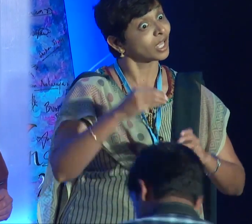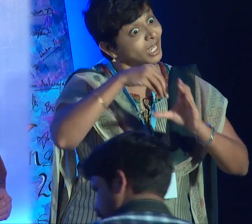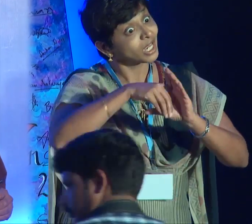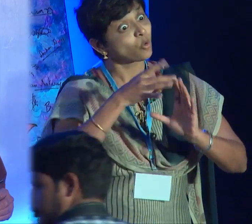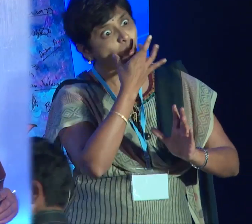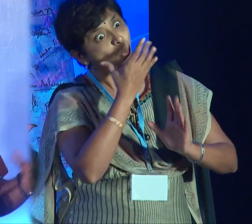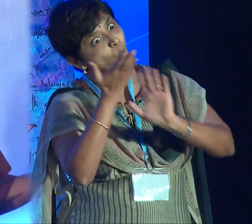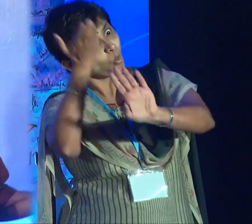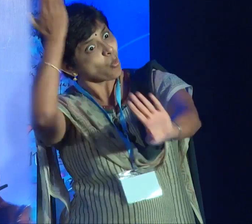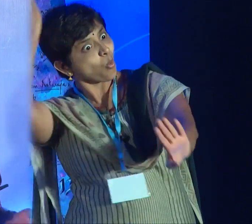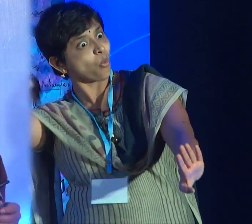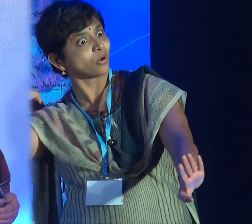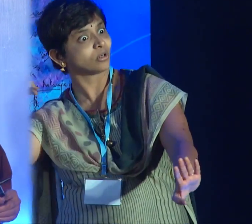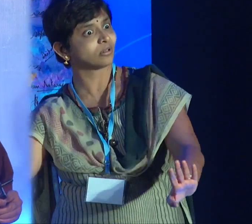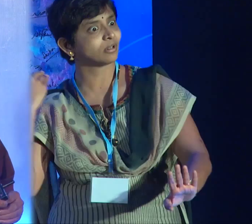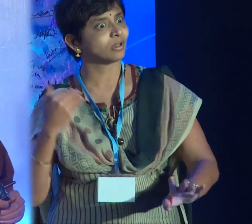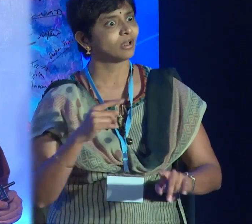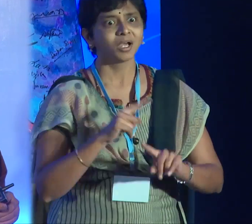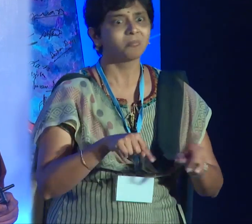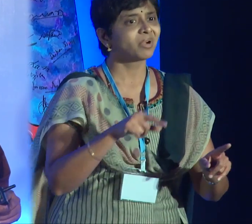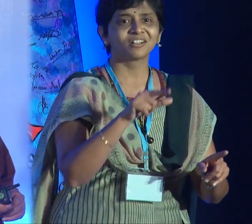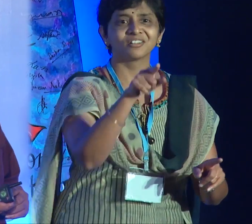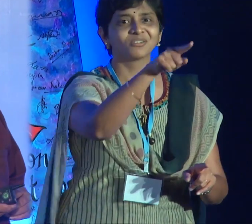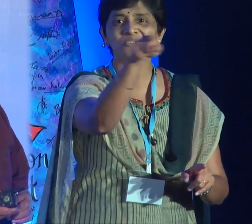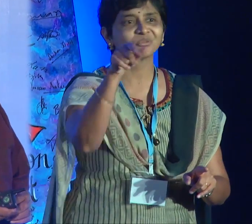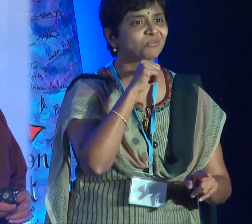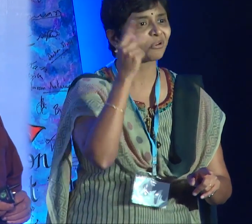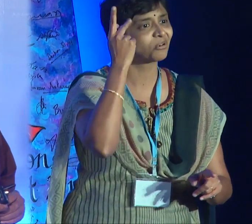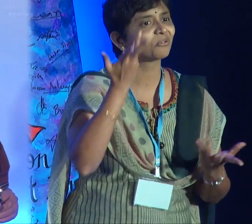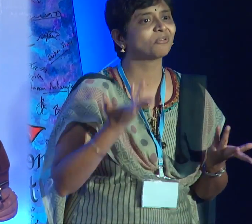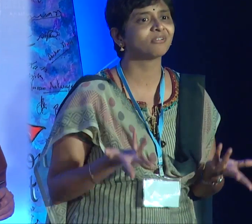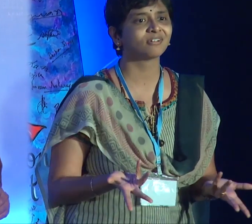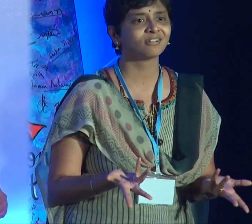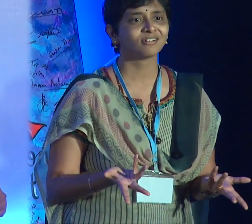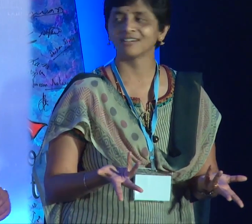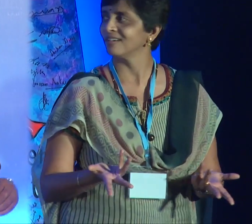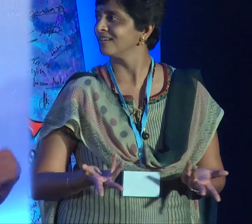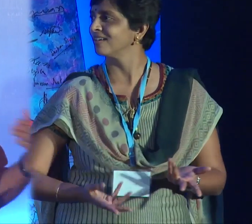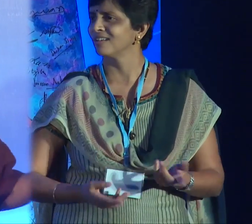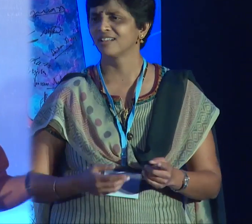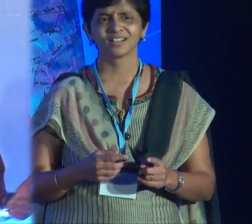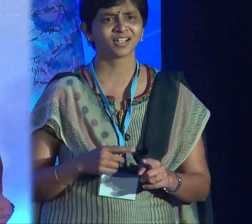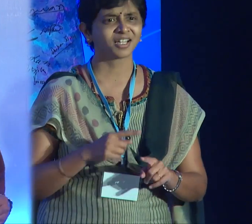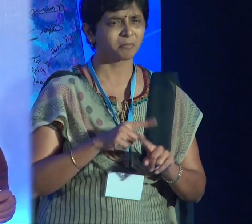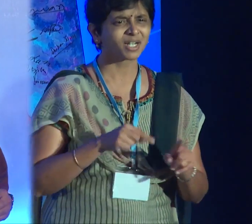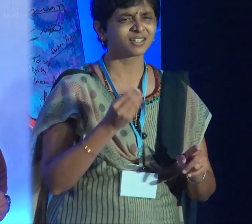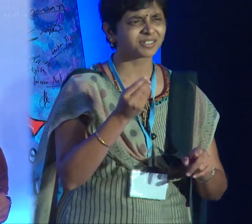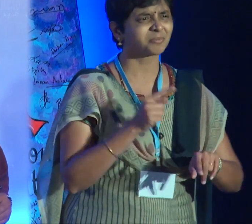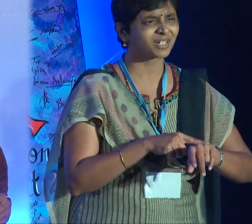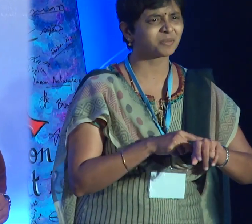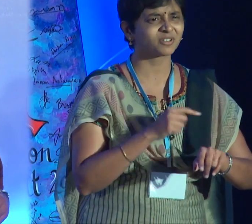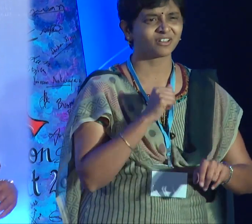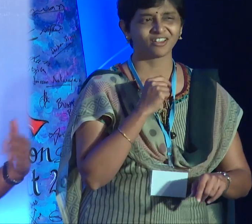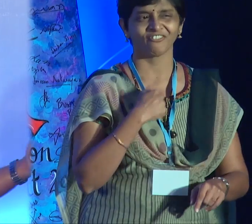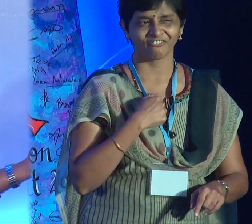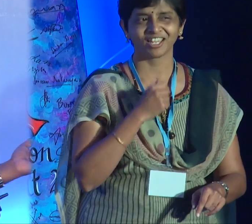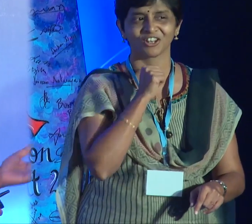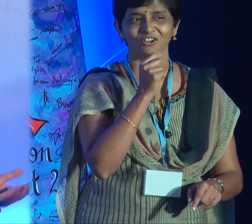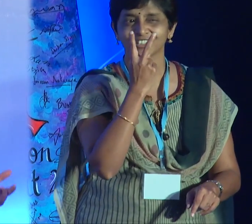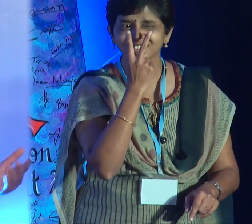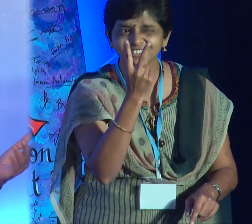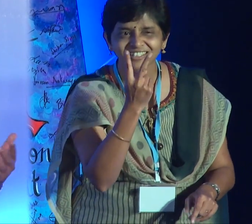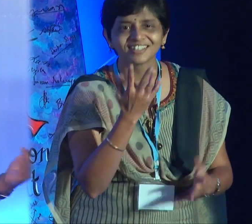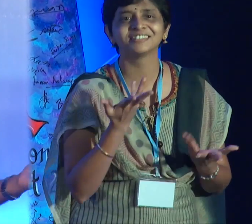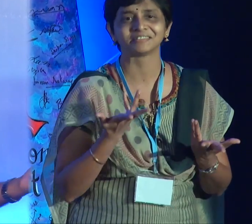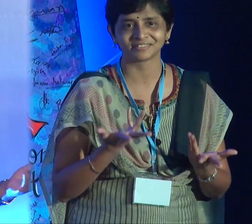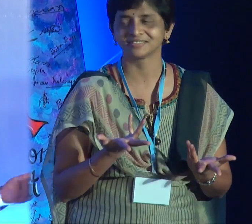in Chanda Mama. It's just that I guess somewhere along the line, we don't see what is shown to us. So what I'm going to do is,